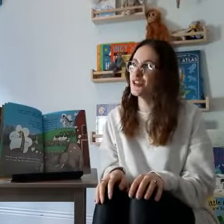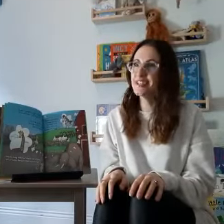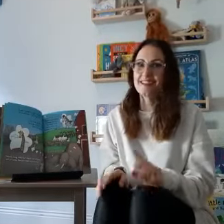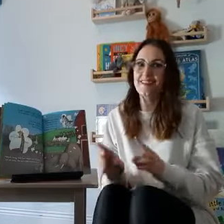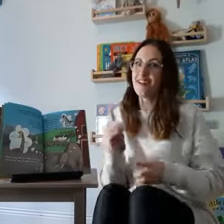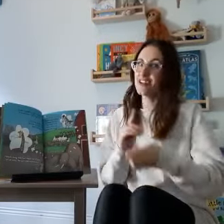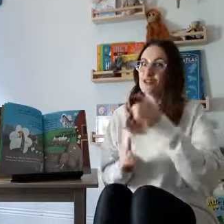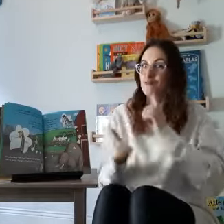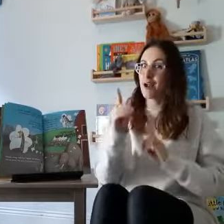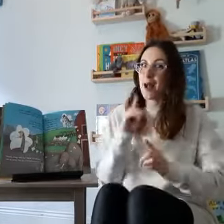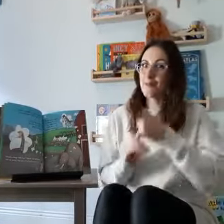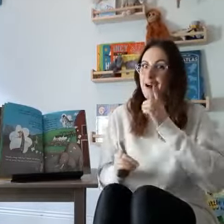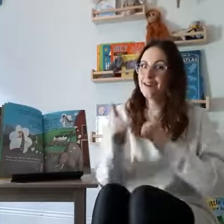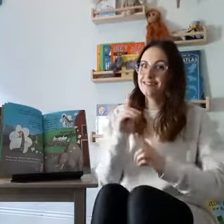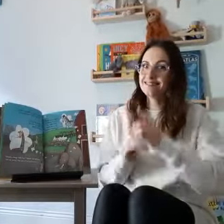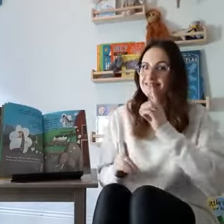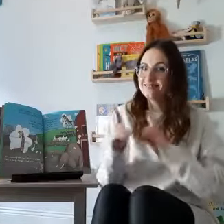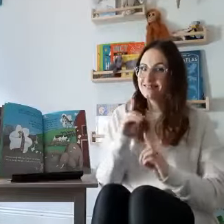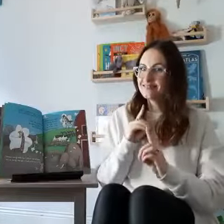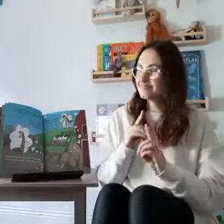doesn't like drama.